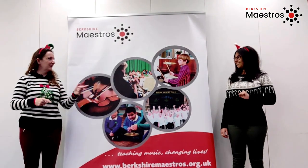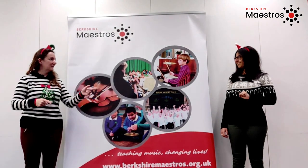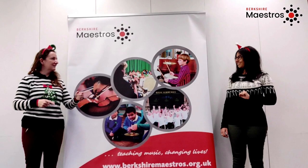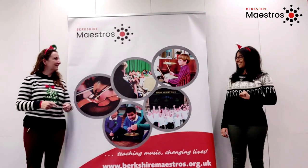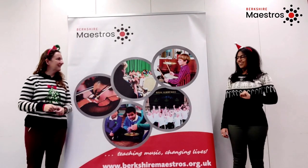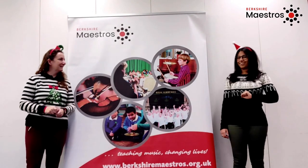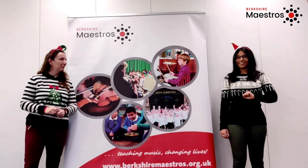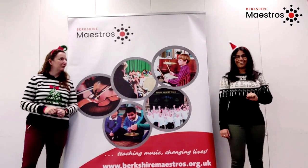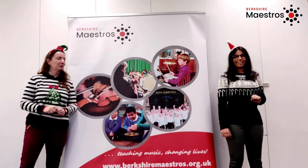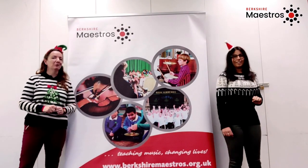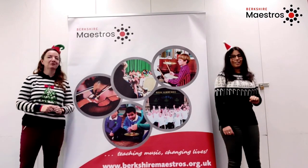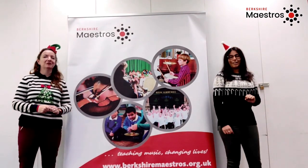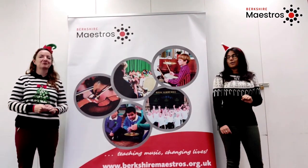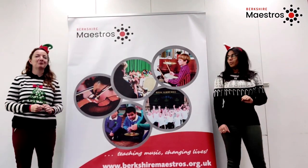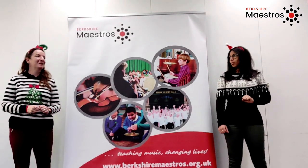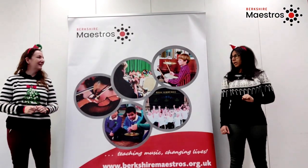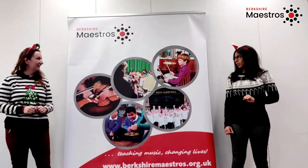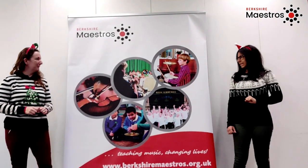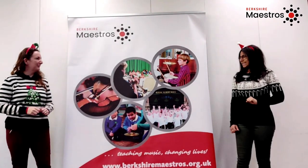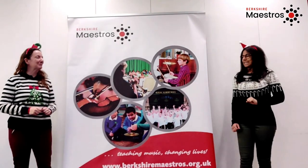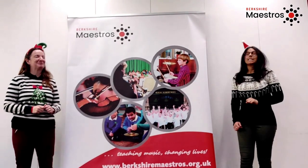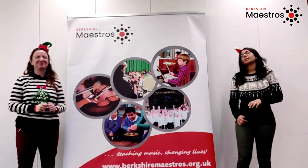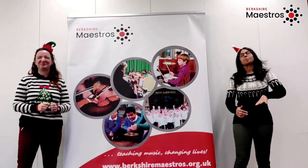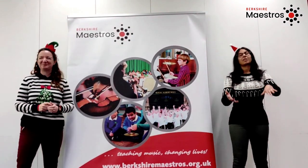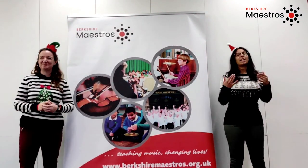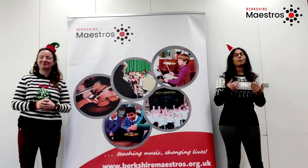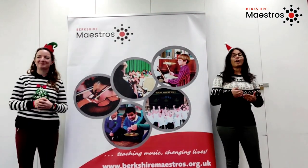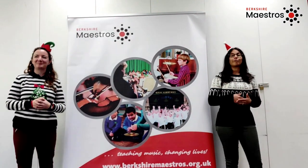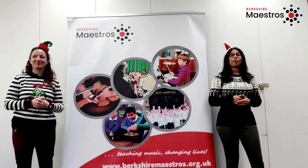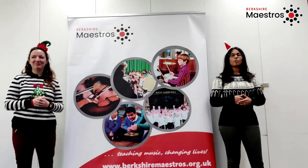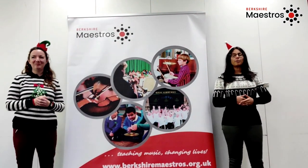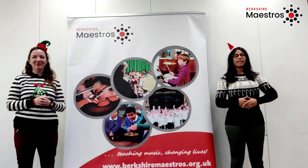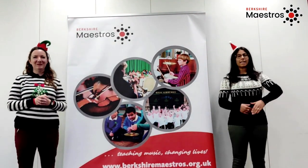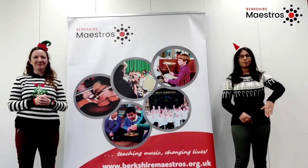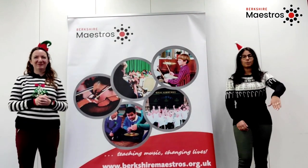Great. And then we'll feel confident when we get we there. We will indeed. Here we go, from the beginning, everybody.